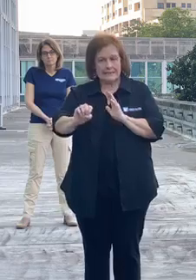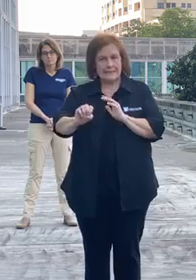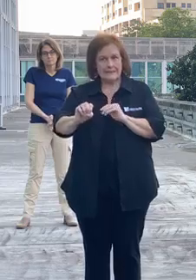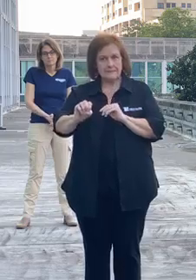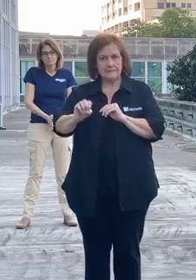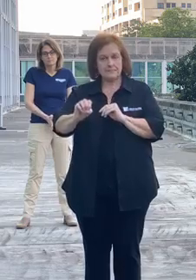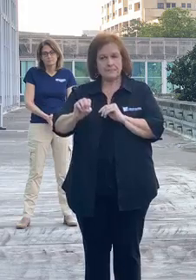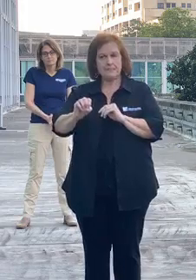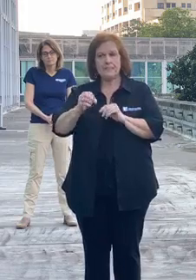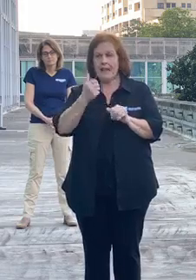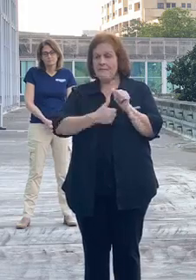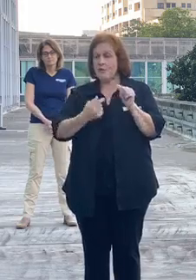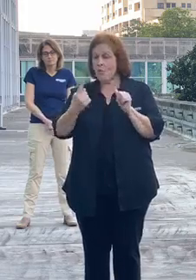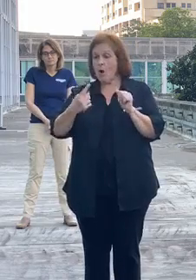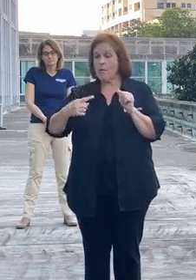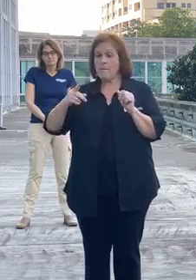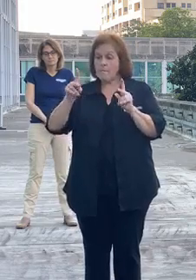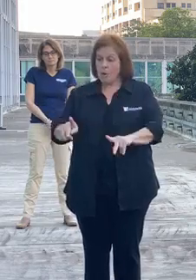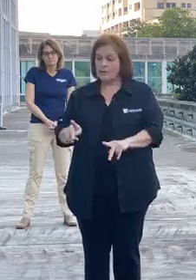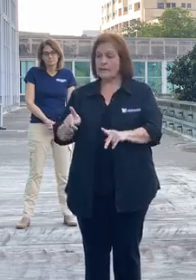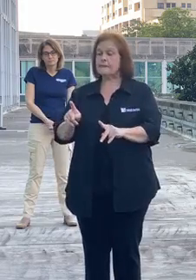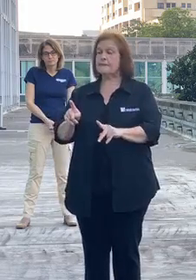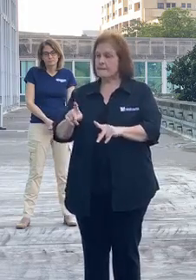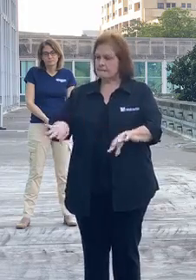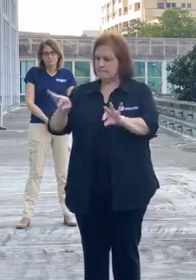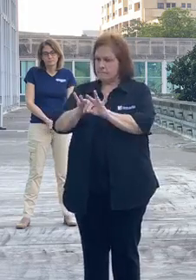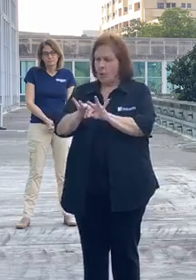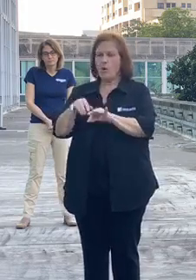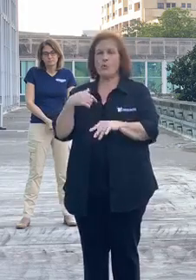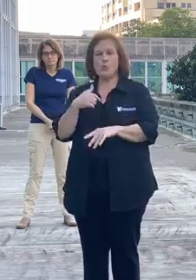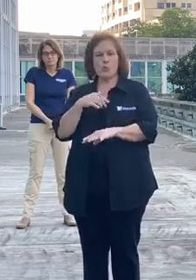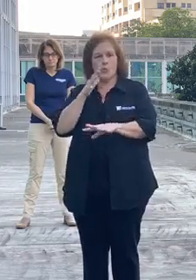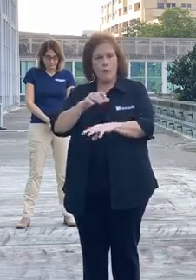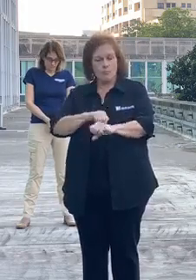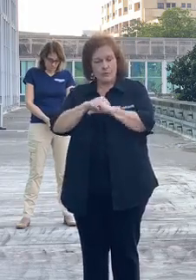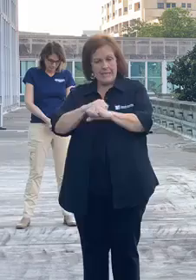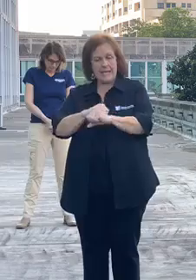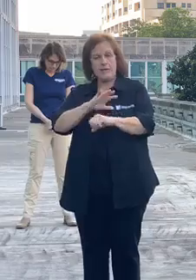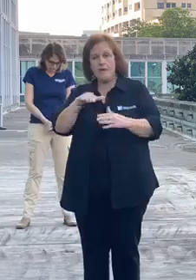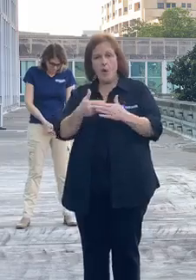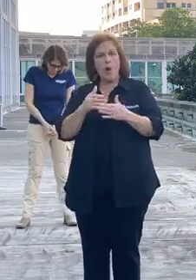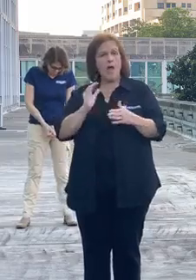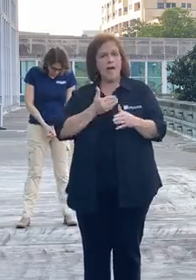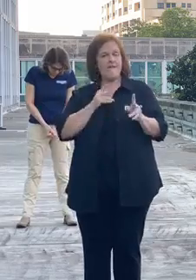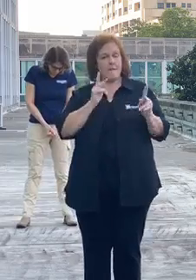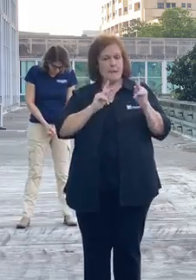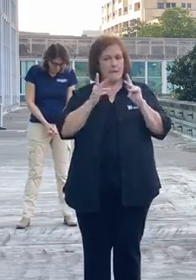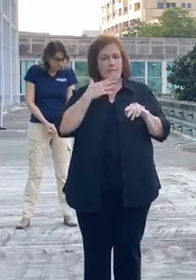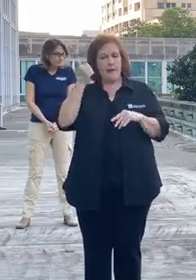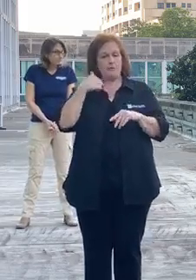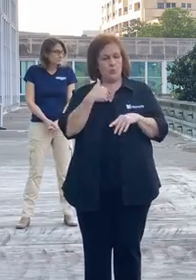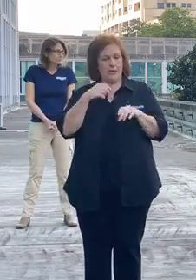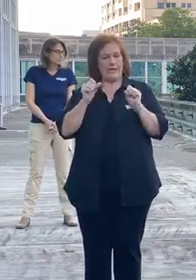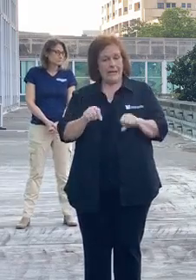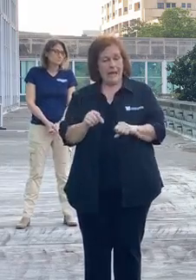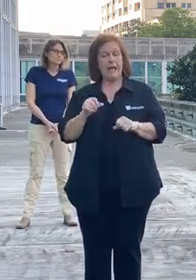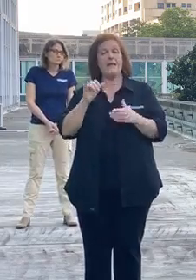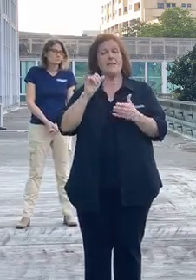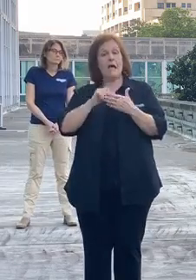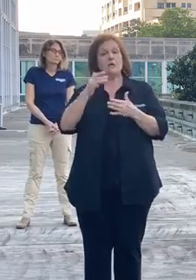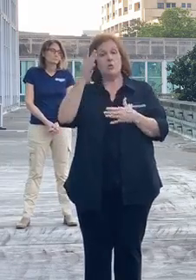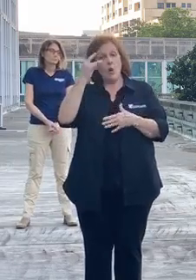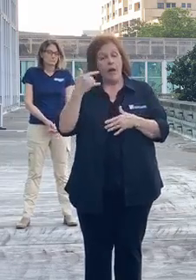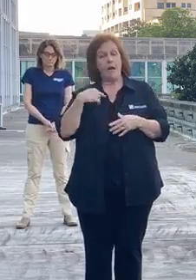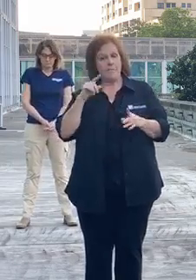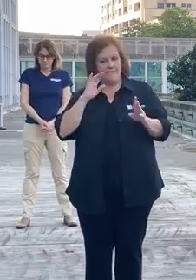East. Everyone matters, and we will protect all of our folks the best that we can. And that's why